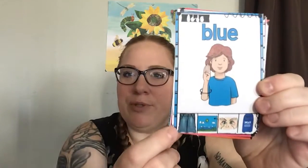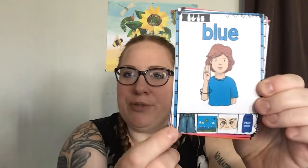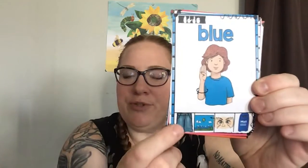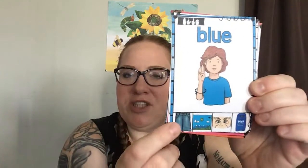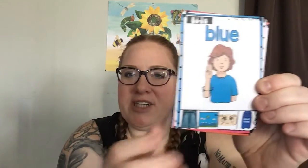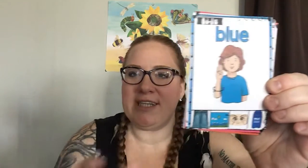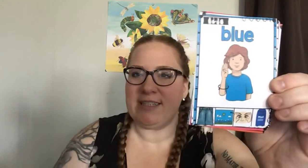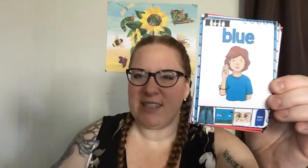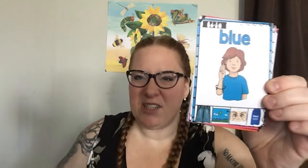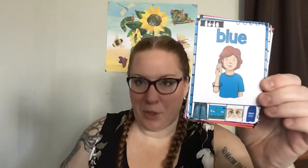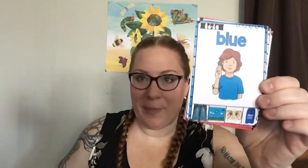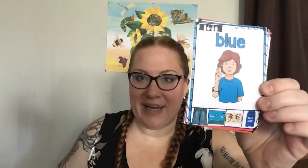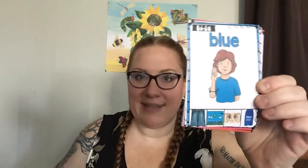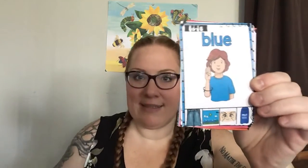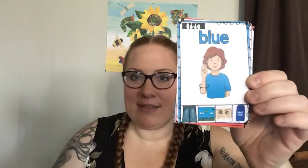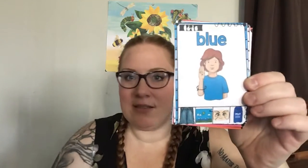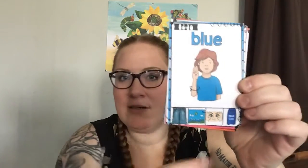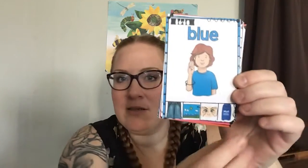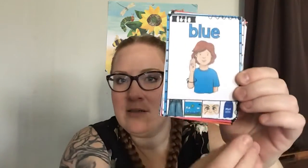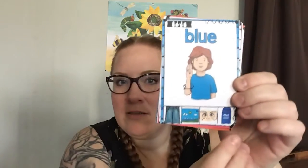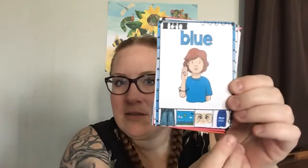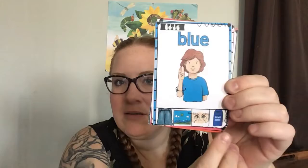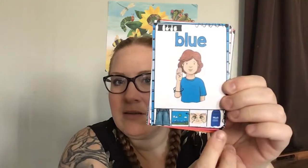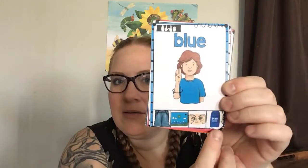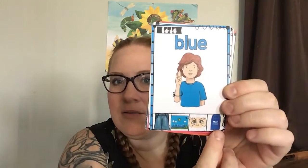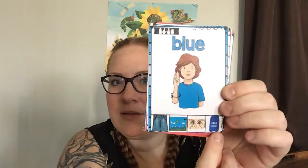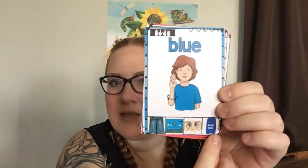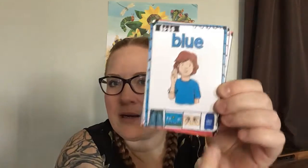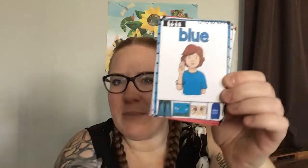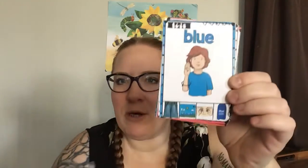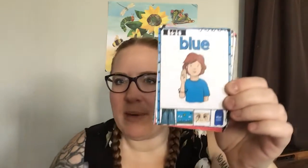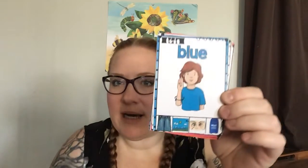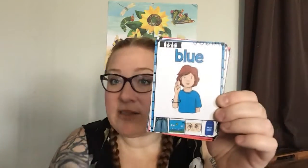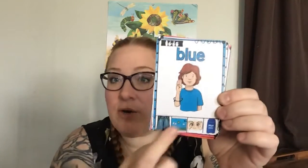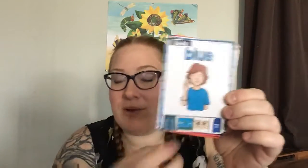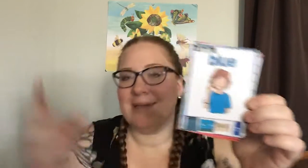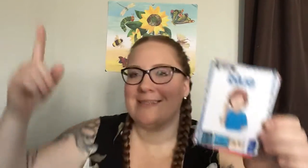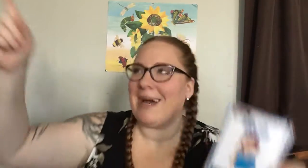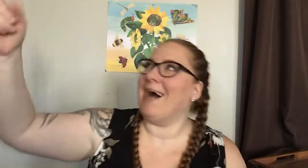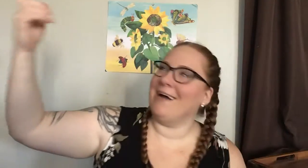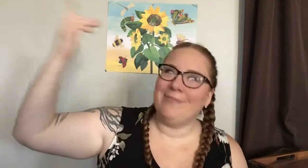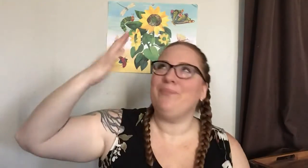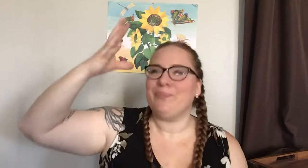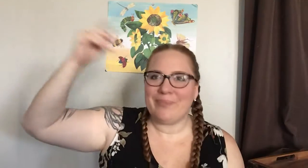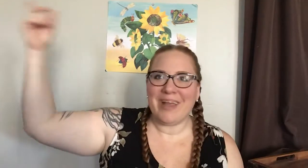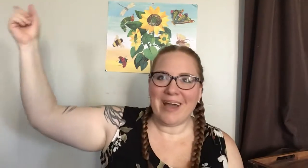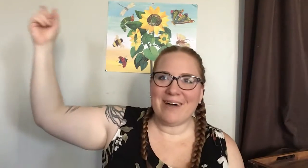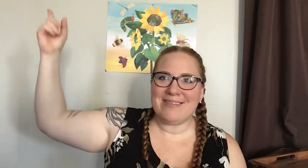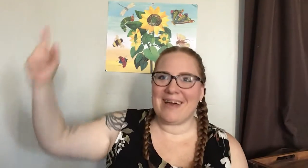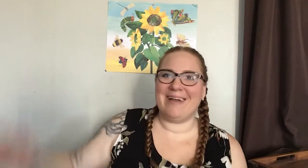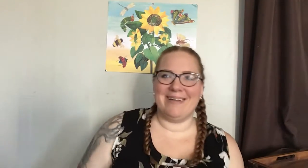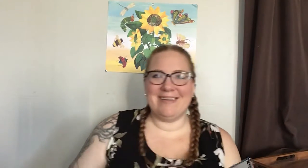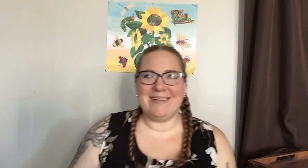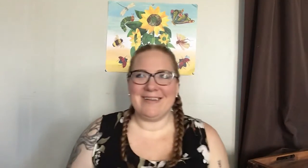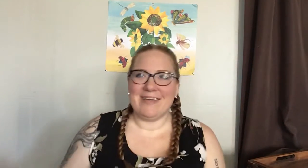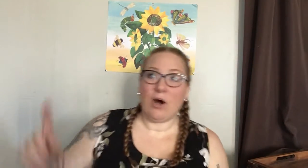Blue jeans, your pants. Looks like a mailbox. Oh, and the sky outside. Oh,